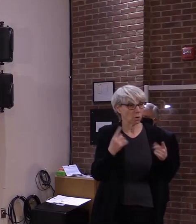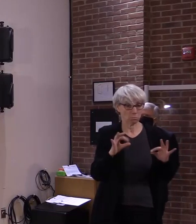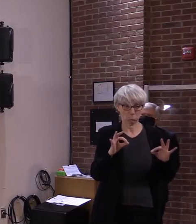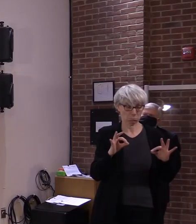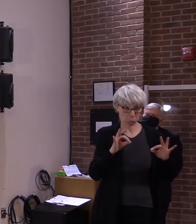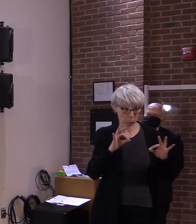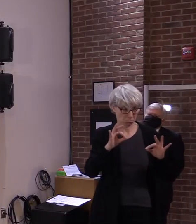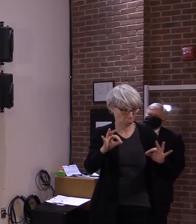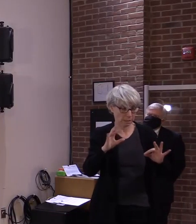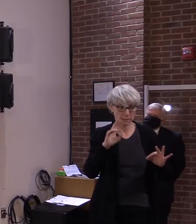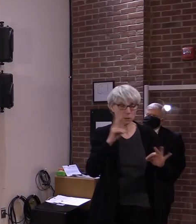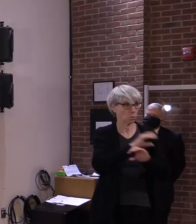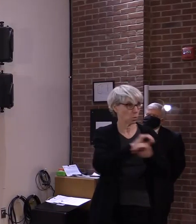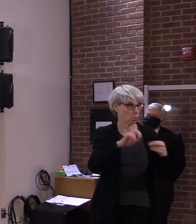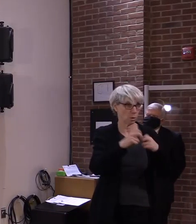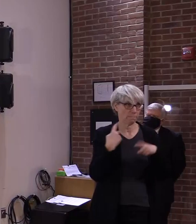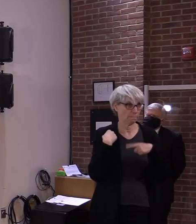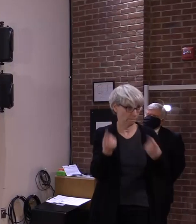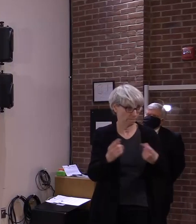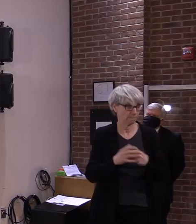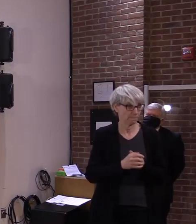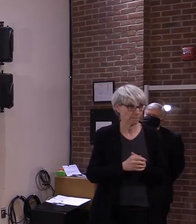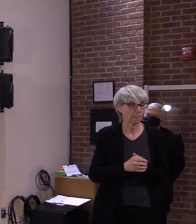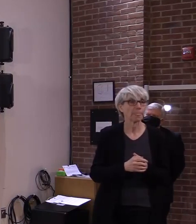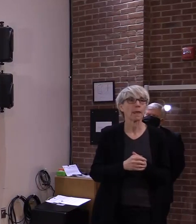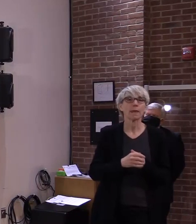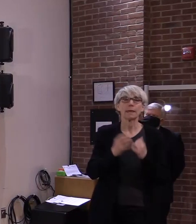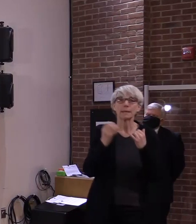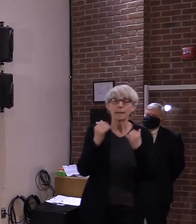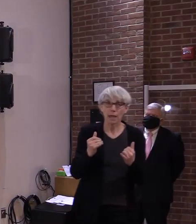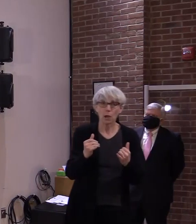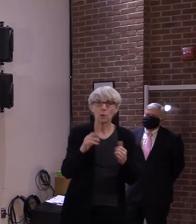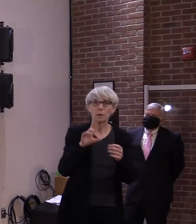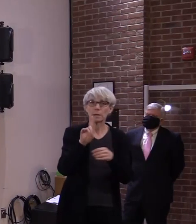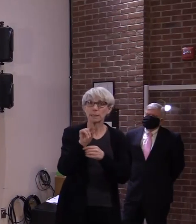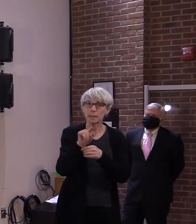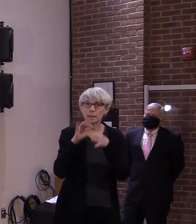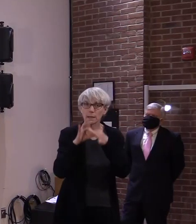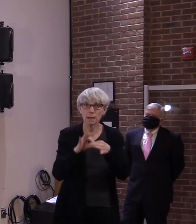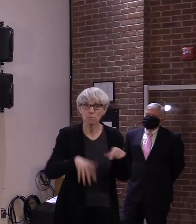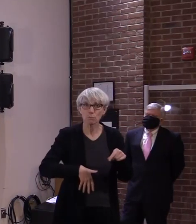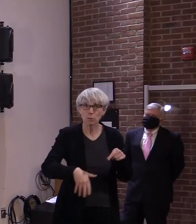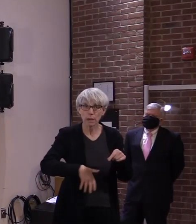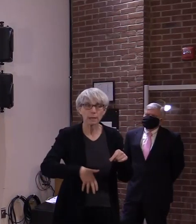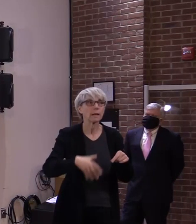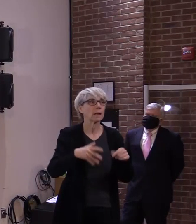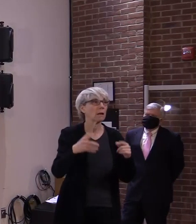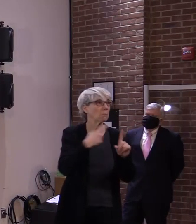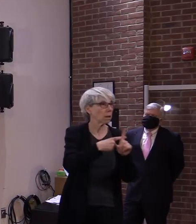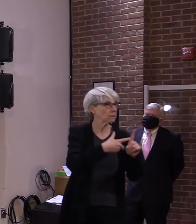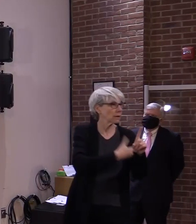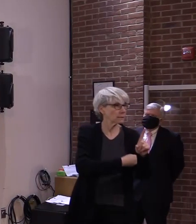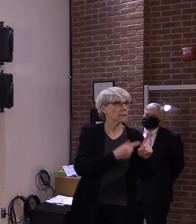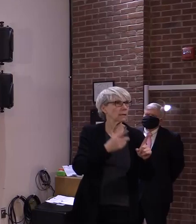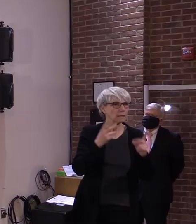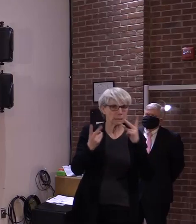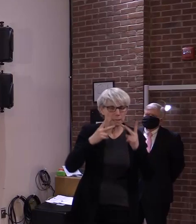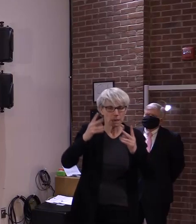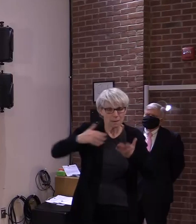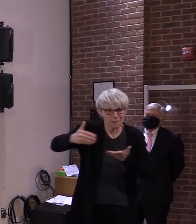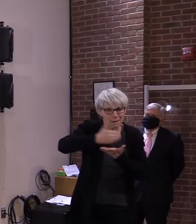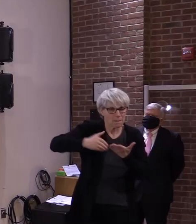time. And the data on pregnancy is increasing all of the time. And there are now